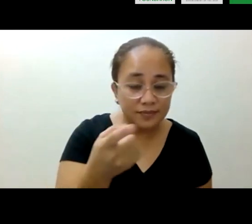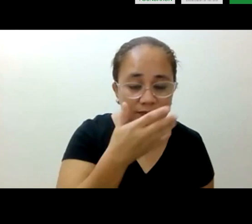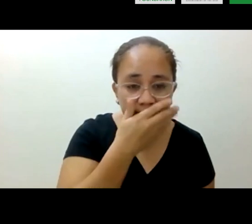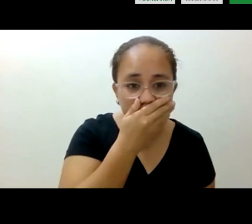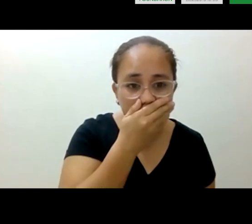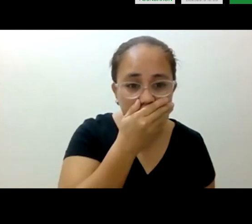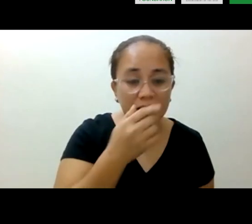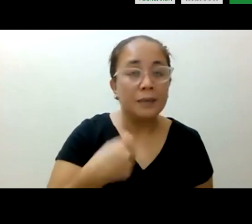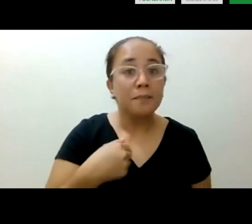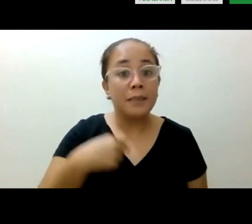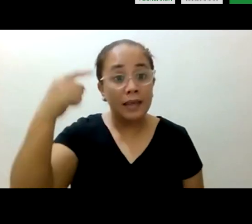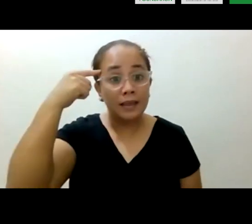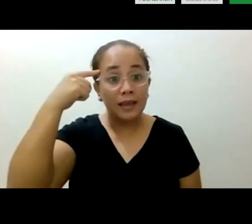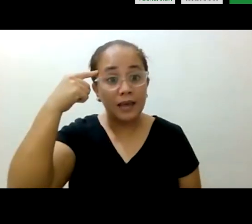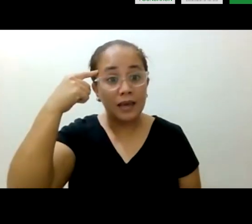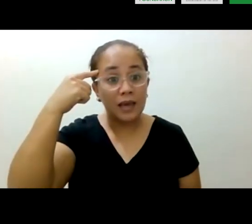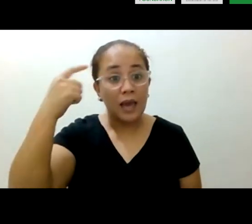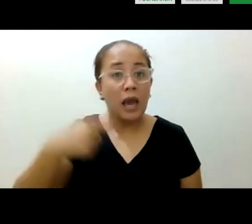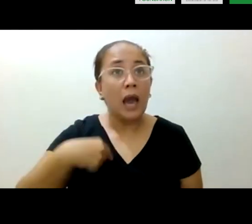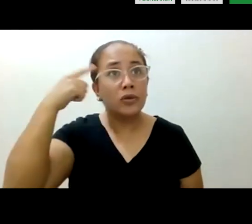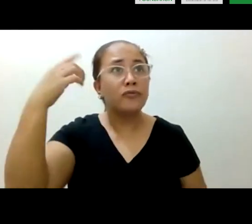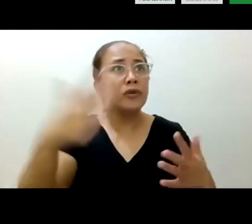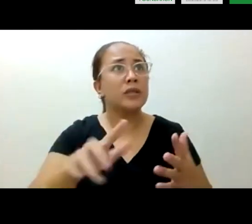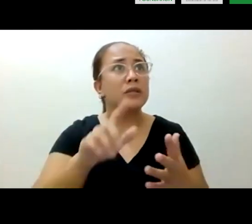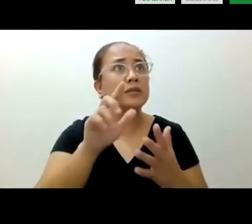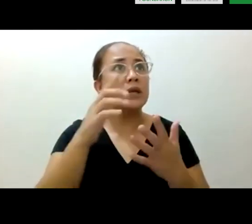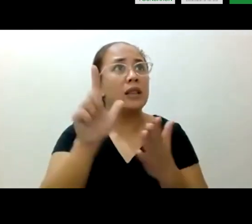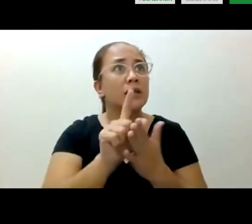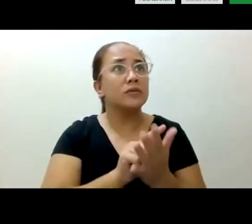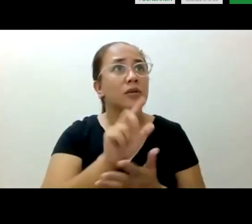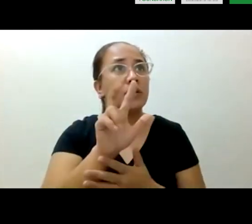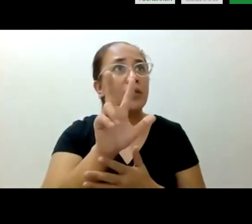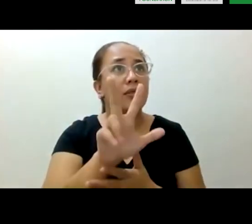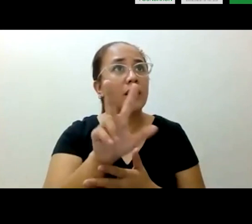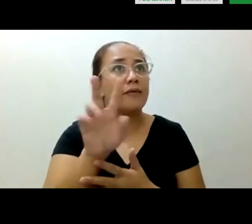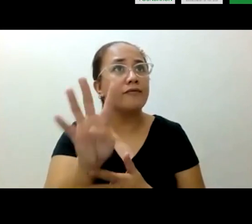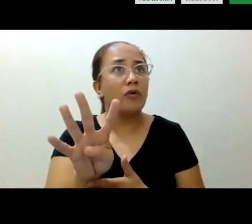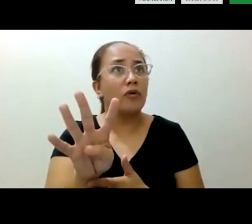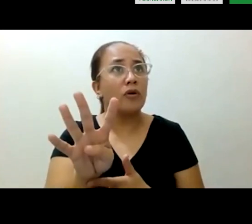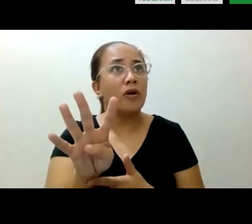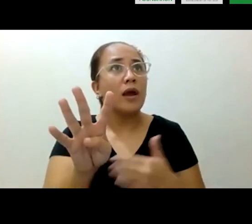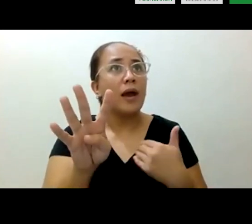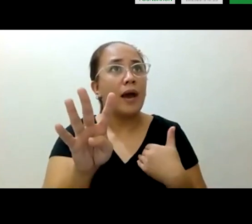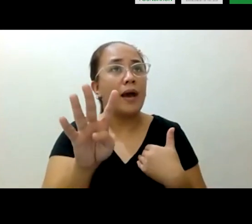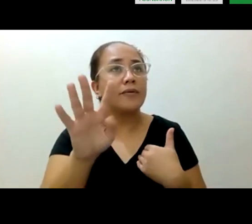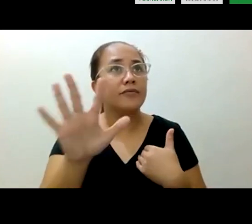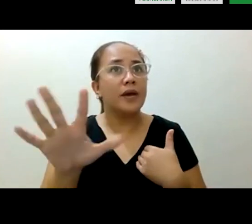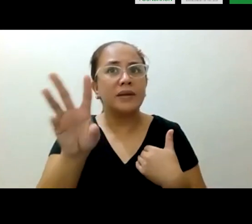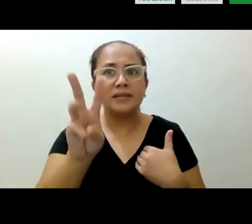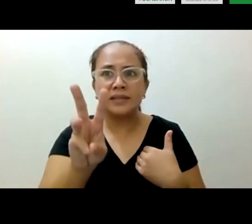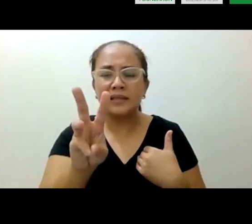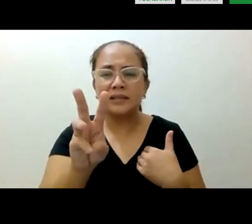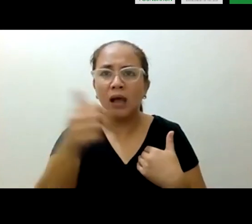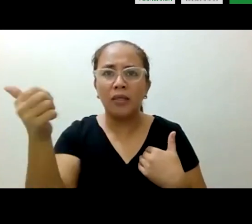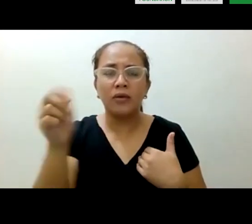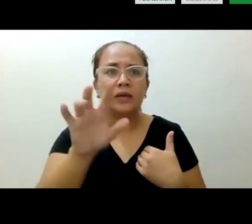I was thinking that, okay, you've got lessons 3 and 4, lesson 5 and 6 in another group, and lesson 7 and